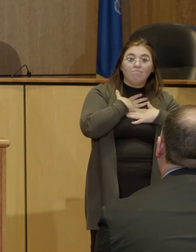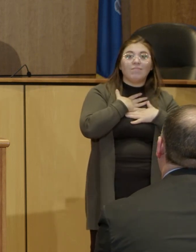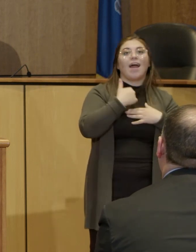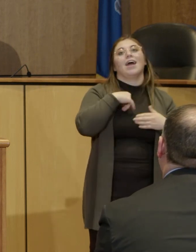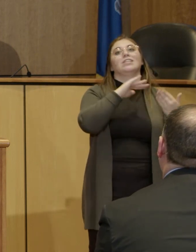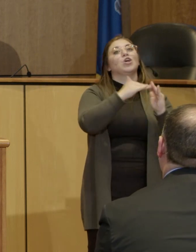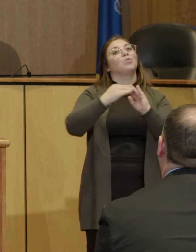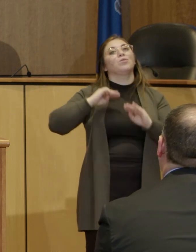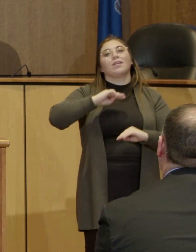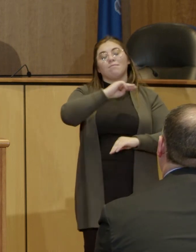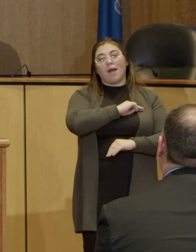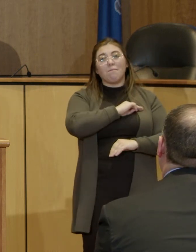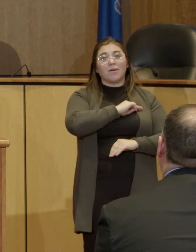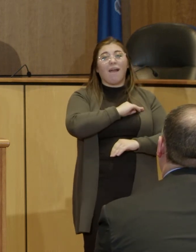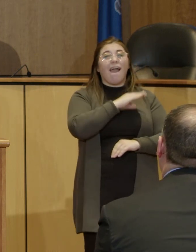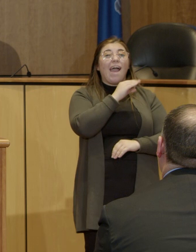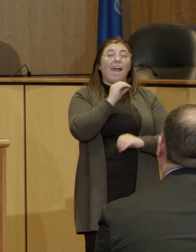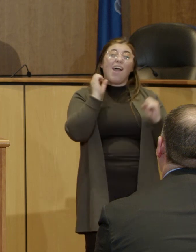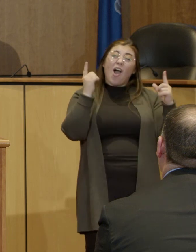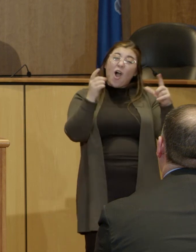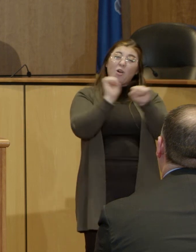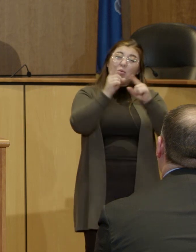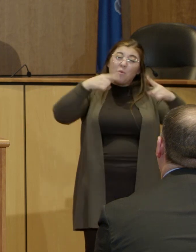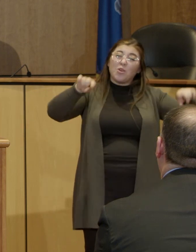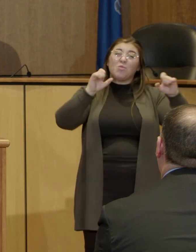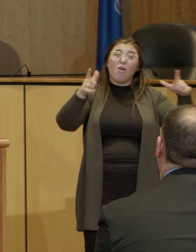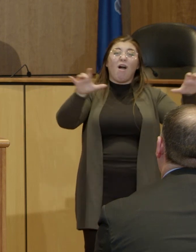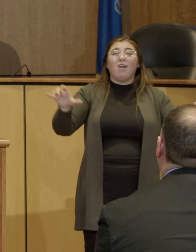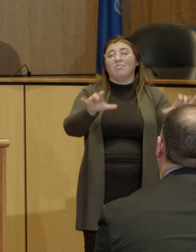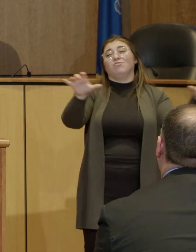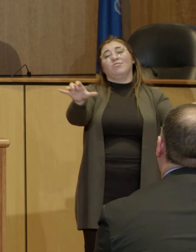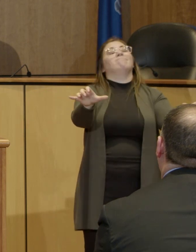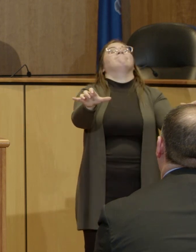a community member, and all the work that you all do